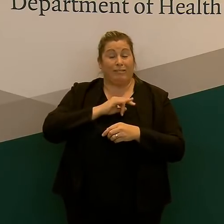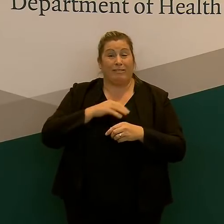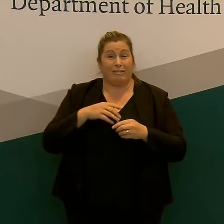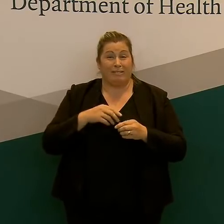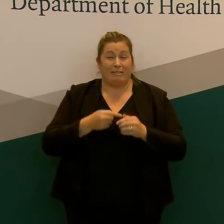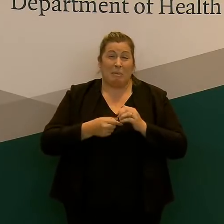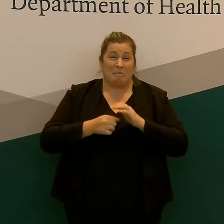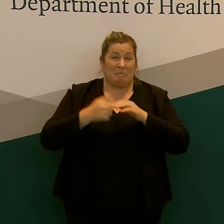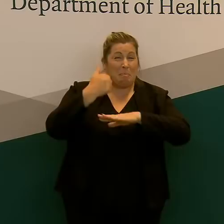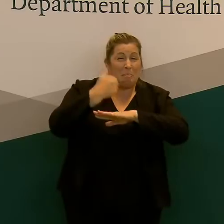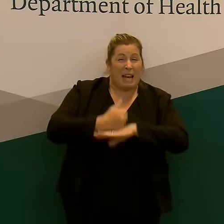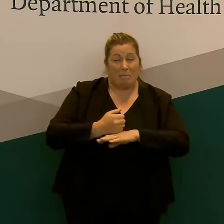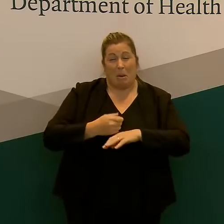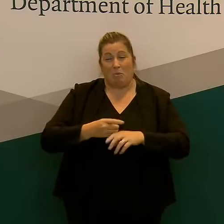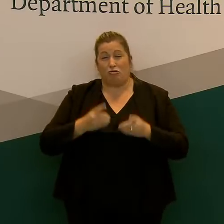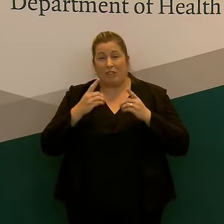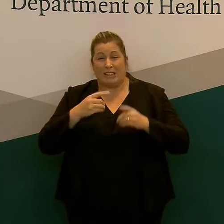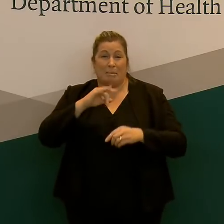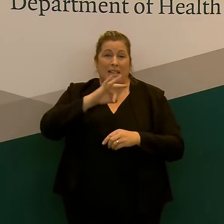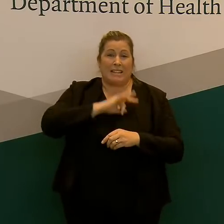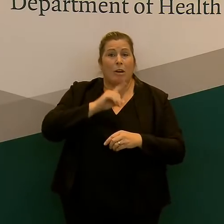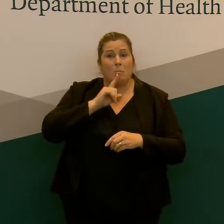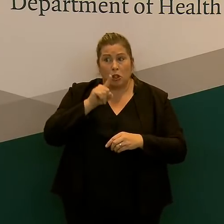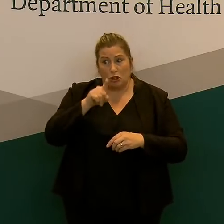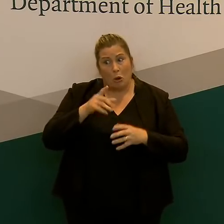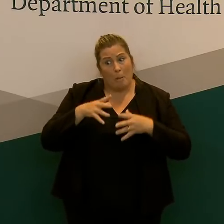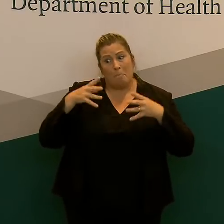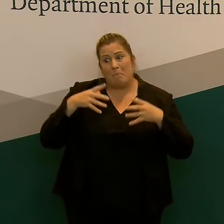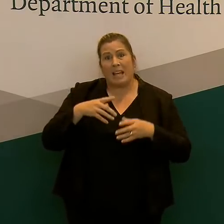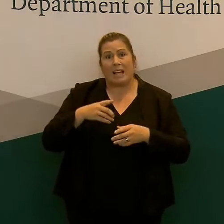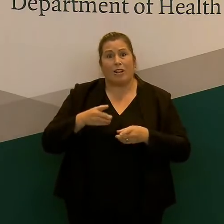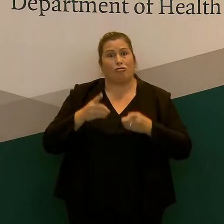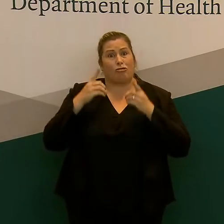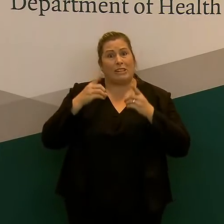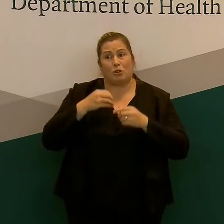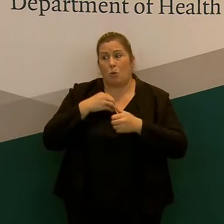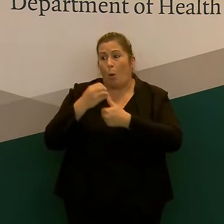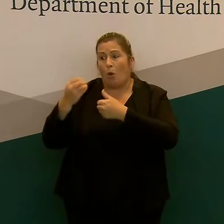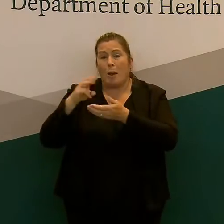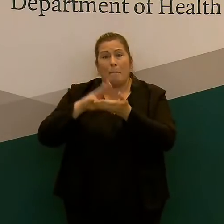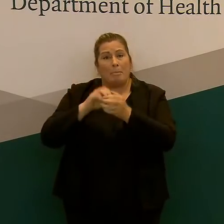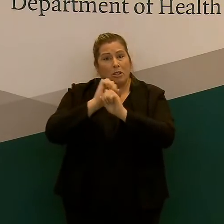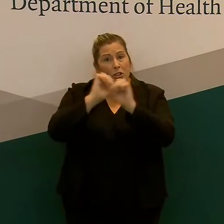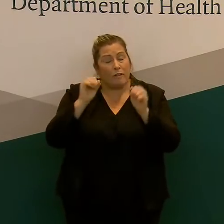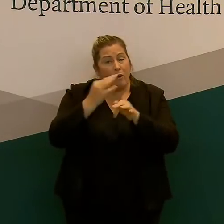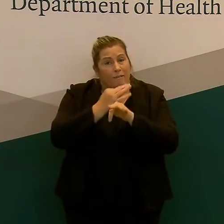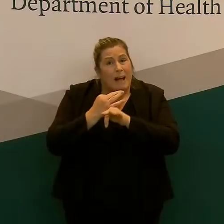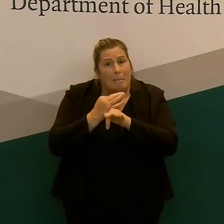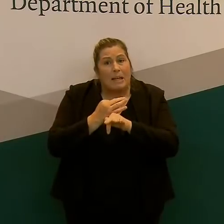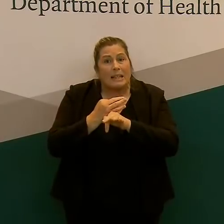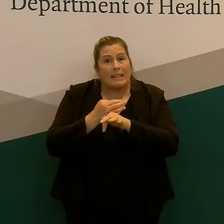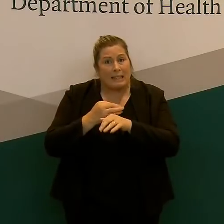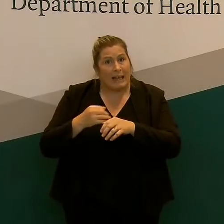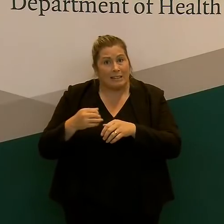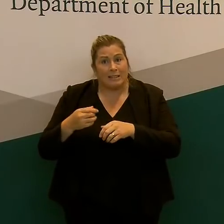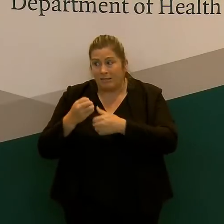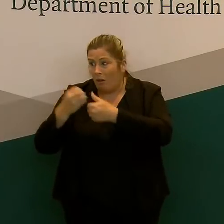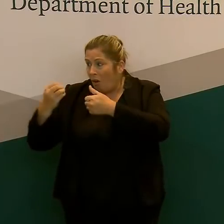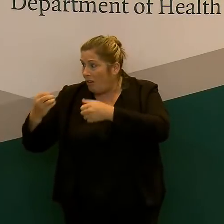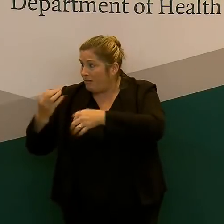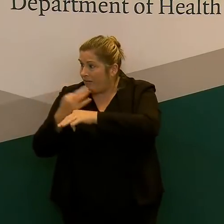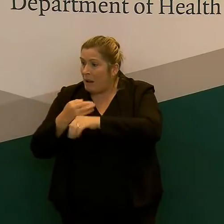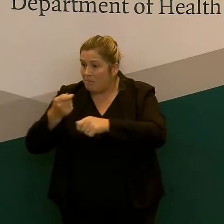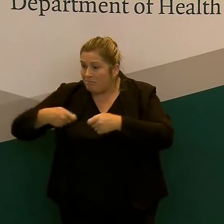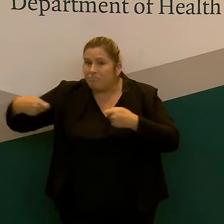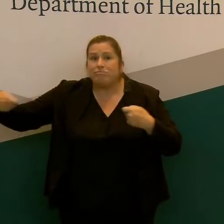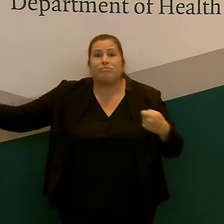you still potentially represent a risk to other people, to other members of your family and to your extended family. And if